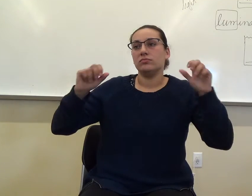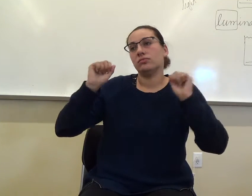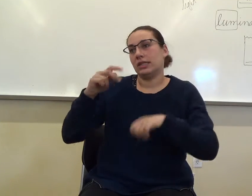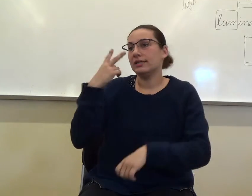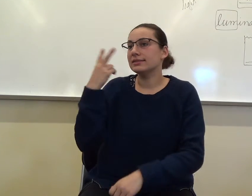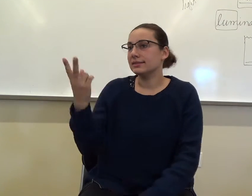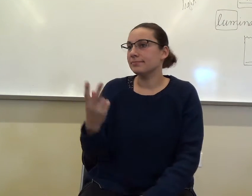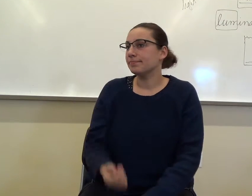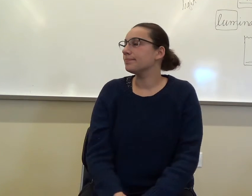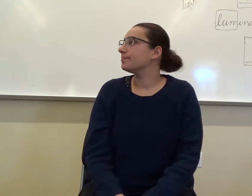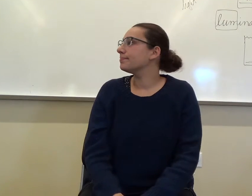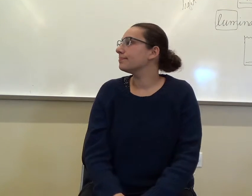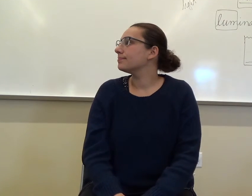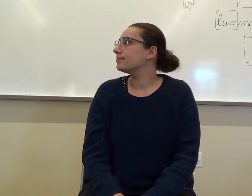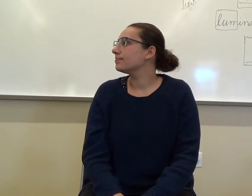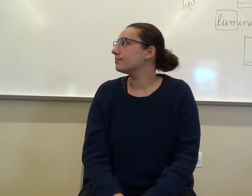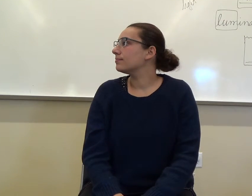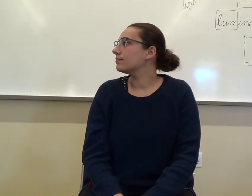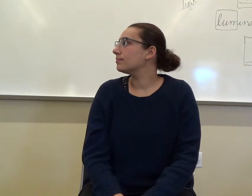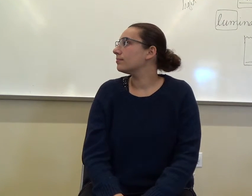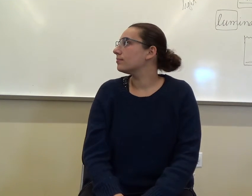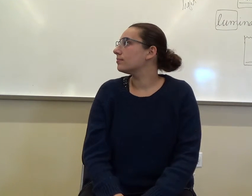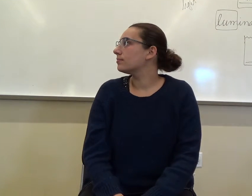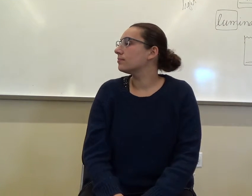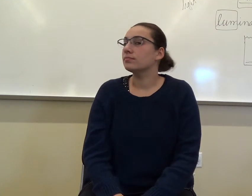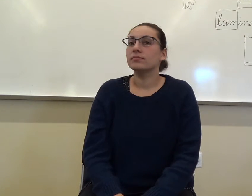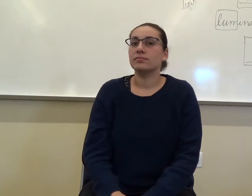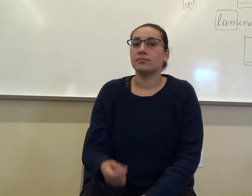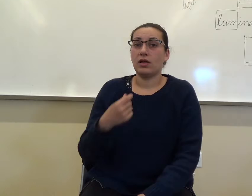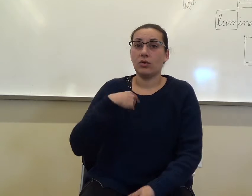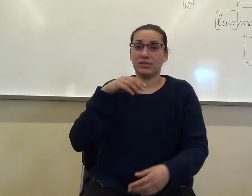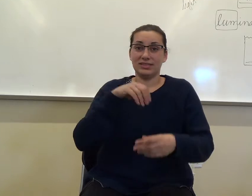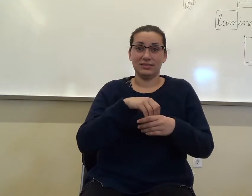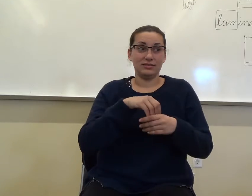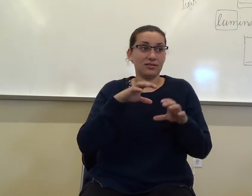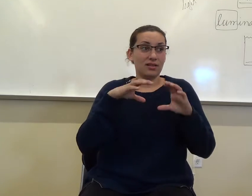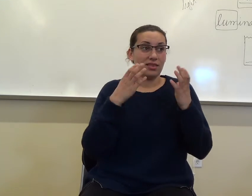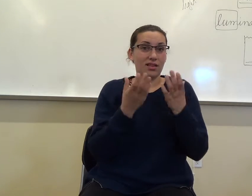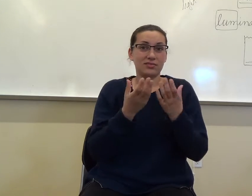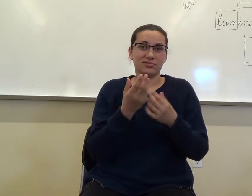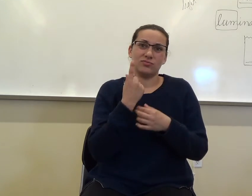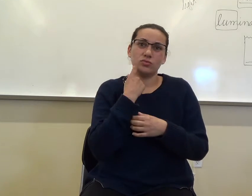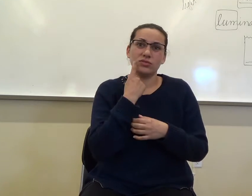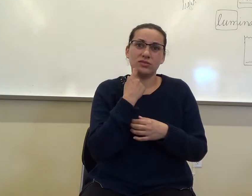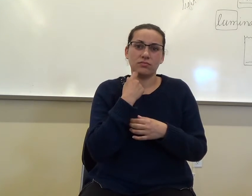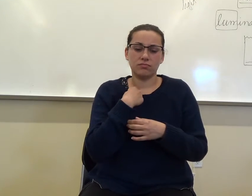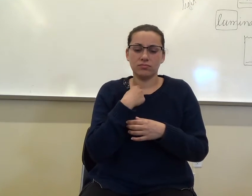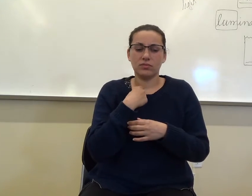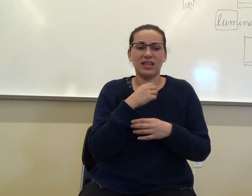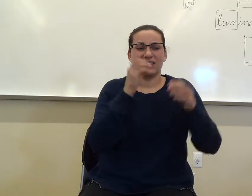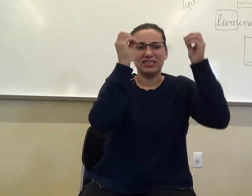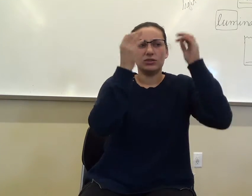Can you guys see it in the back? I was in a class the other day where I was evaluating the teacher, and she put this up